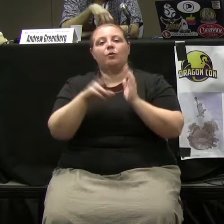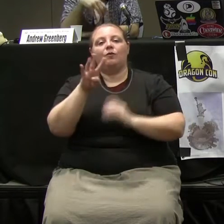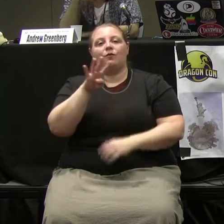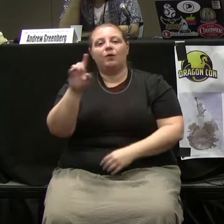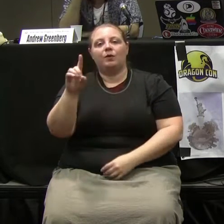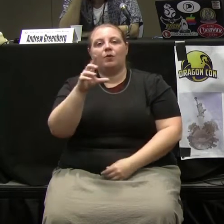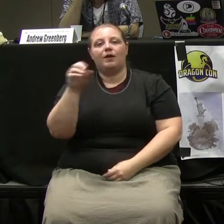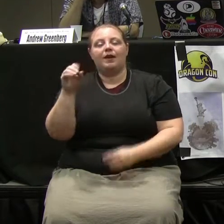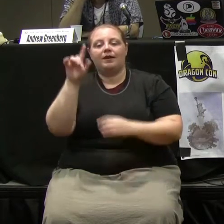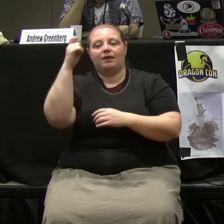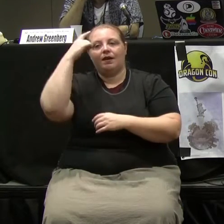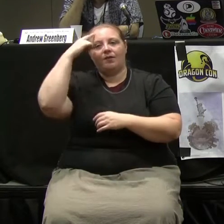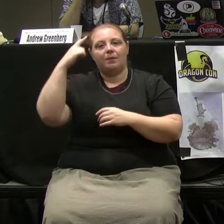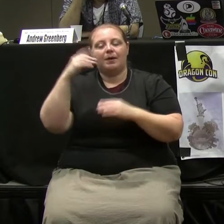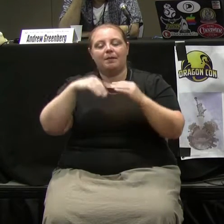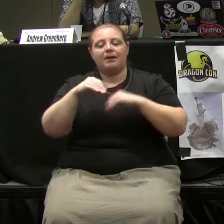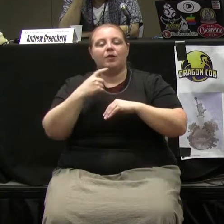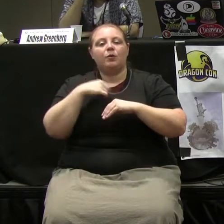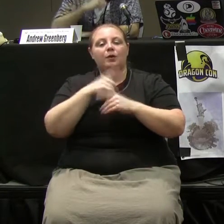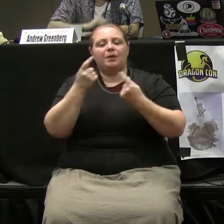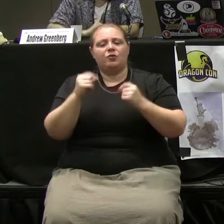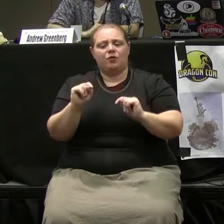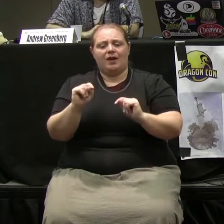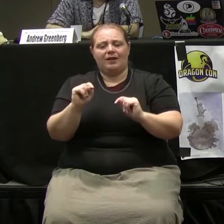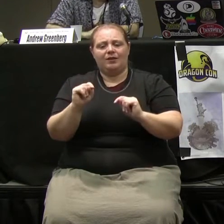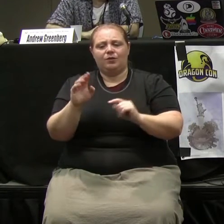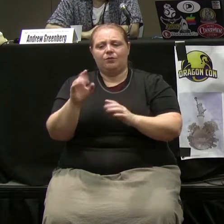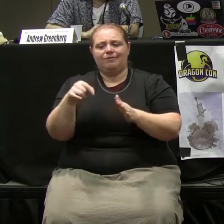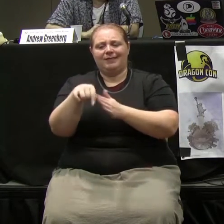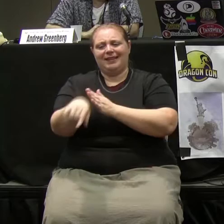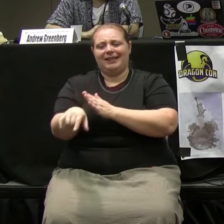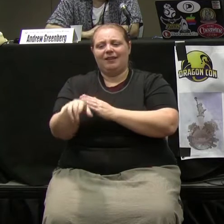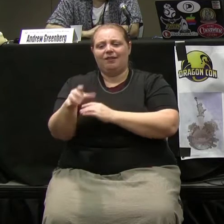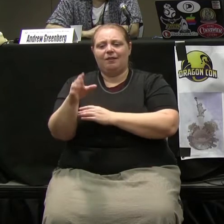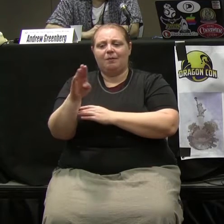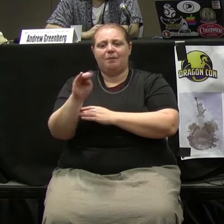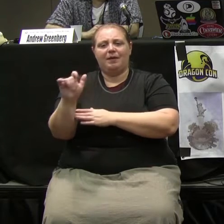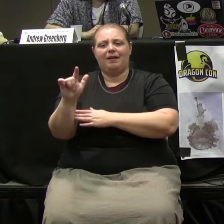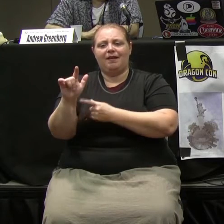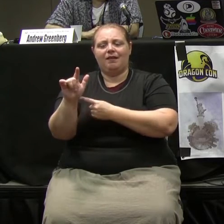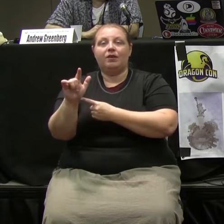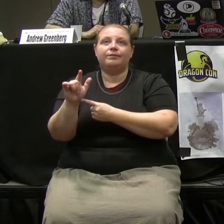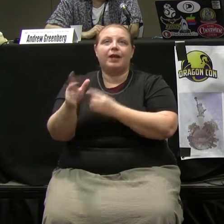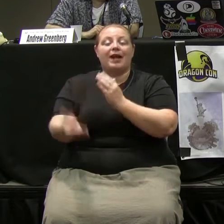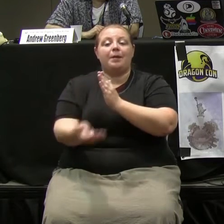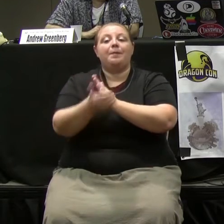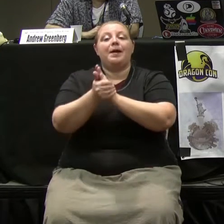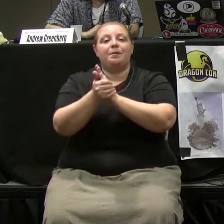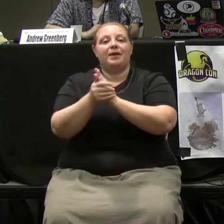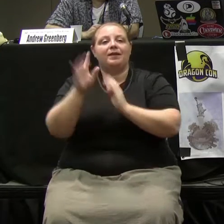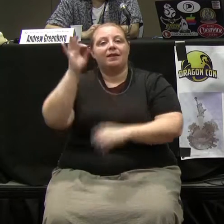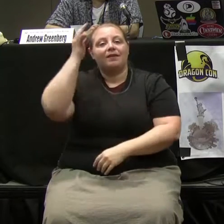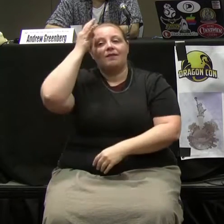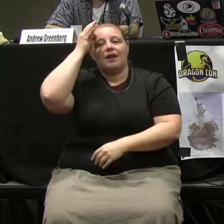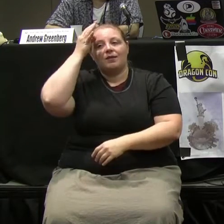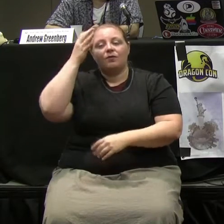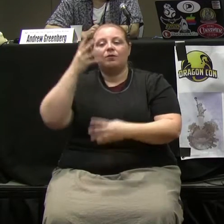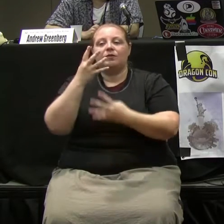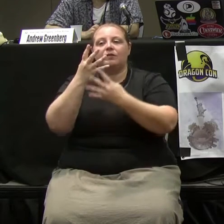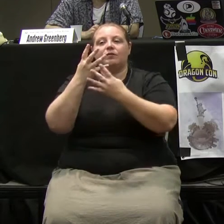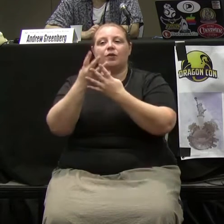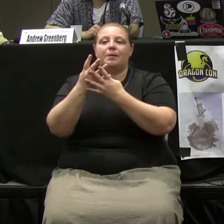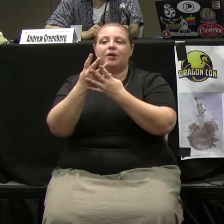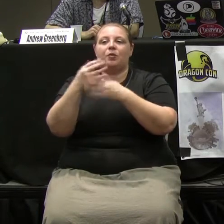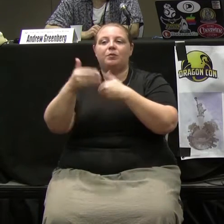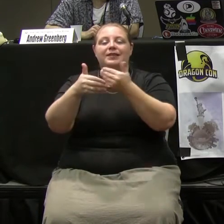hacking. And we've been trying to kill a bill, or not even a bill, an amendment to the Federal Rules of Criminal Procedure.